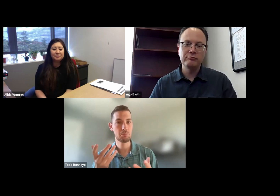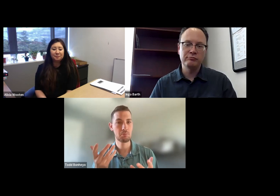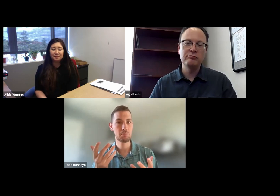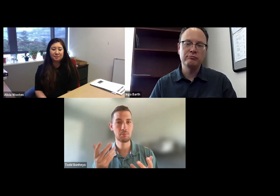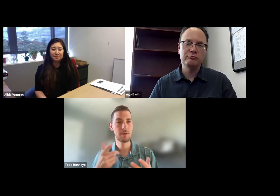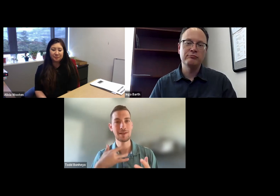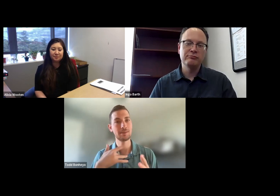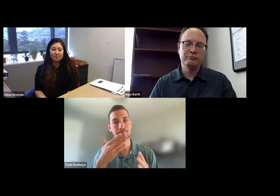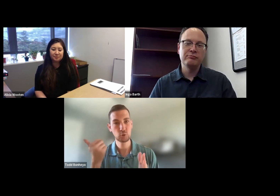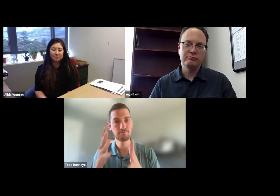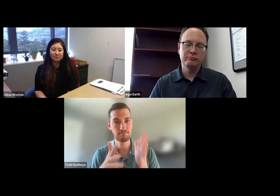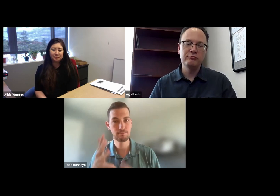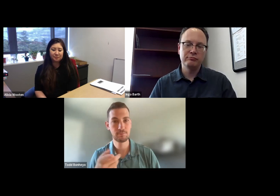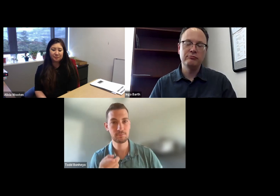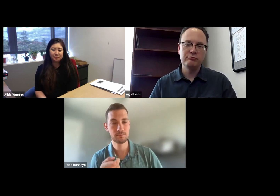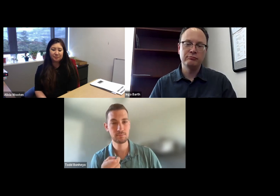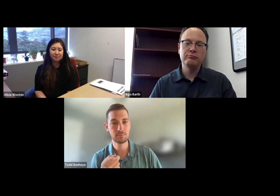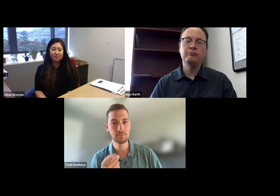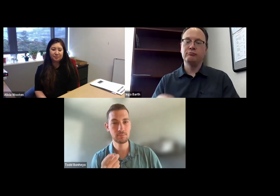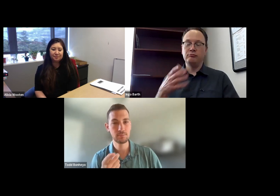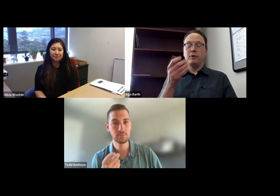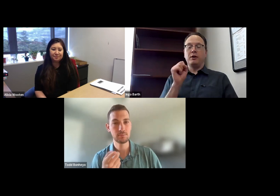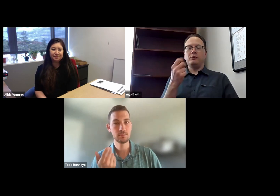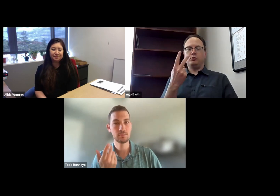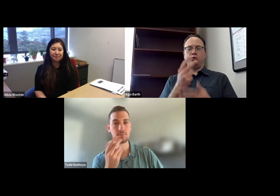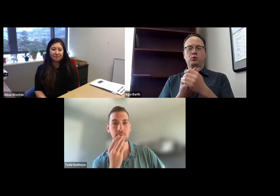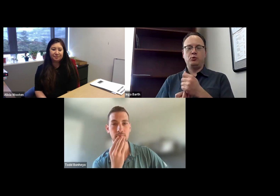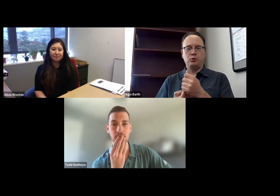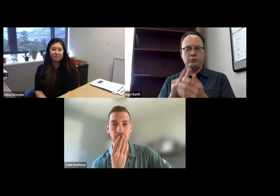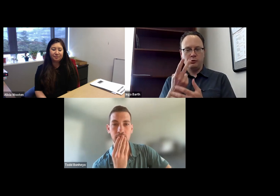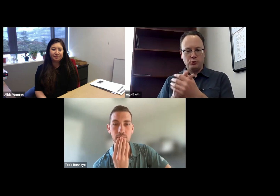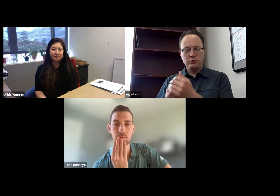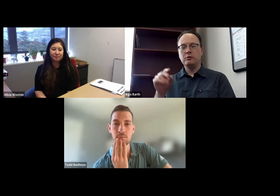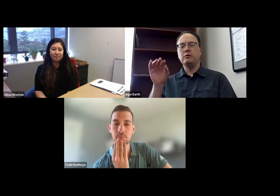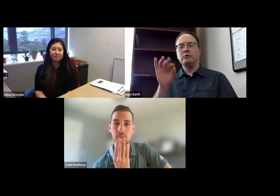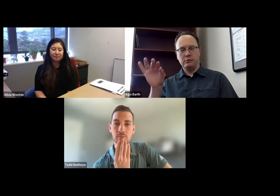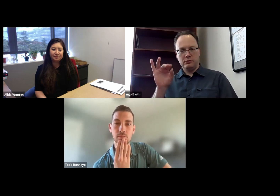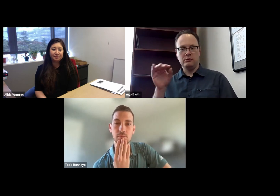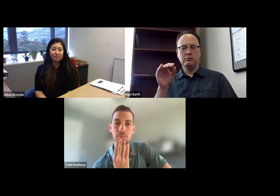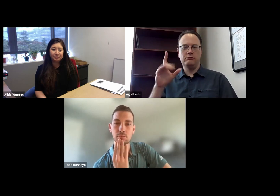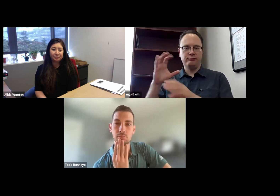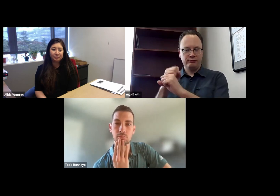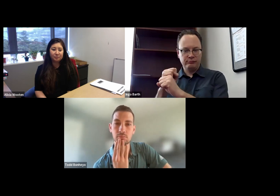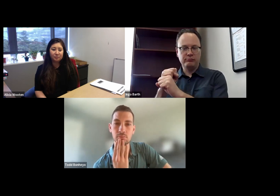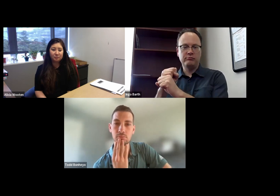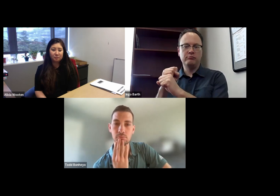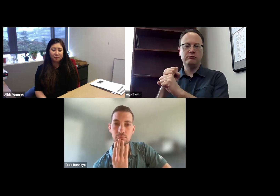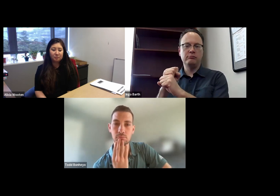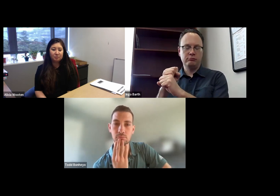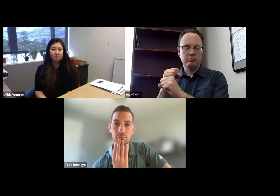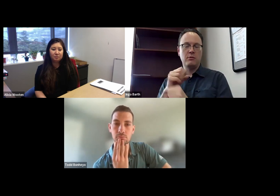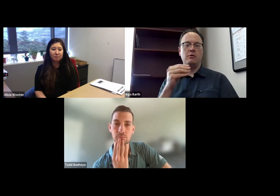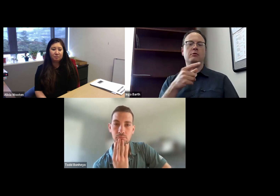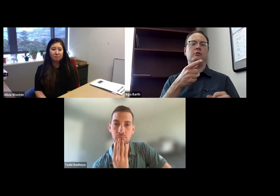titanium. So maybe you could just abbreviate it that way, or would you prefer an official sign for it? I mean,